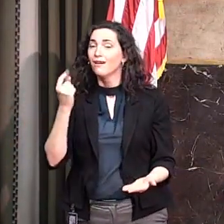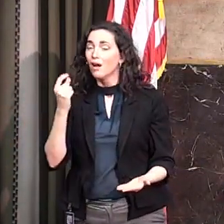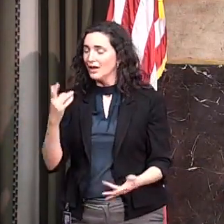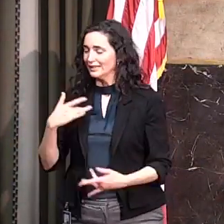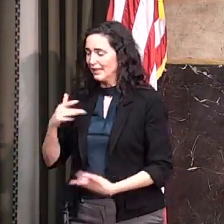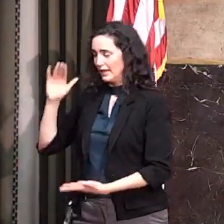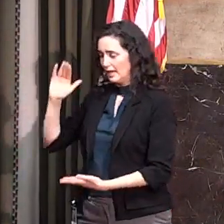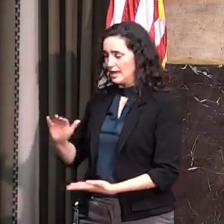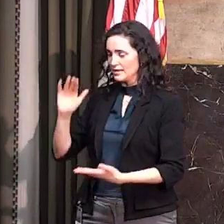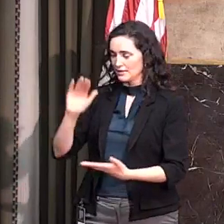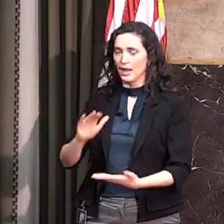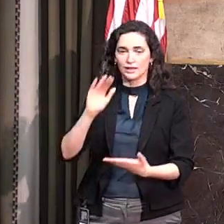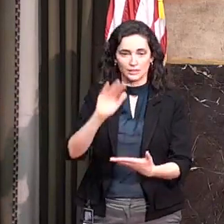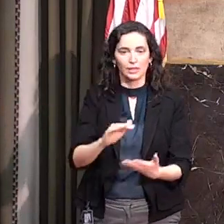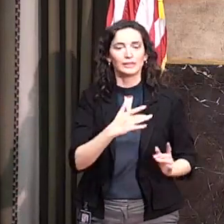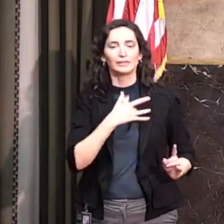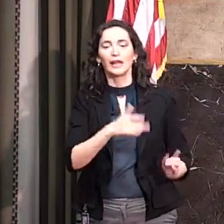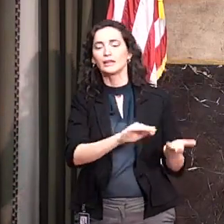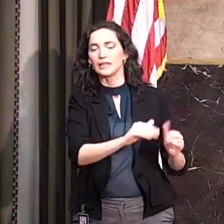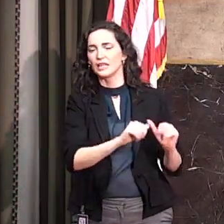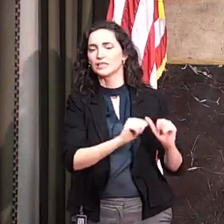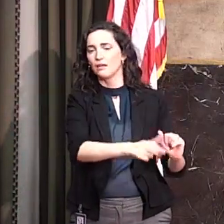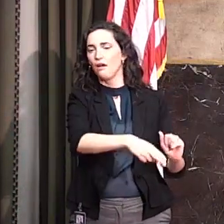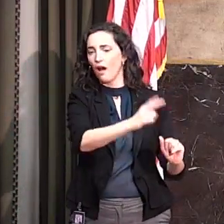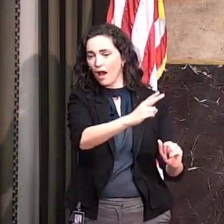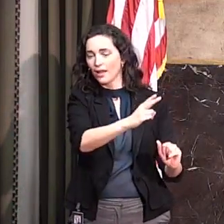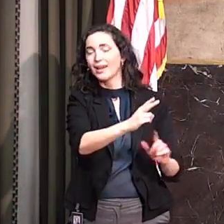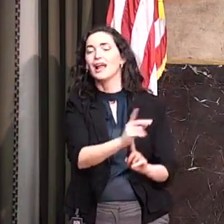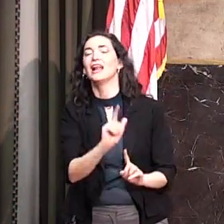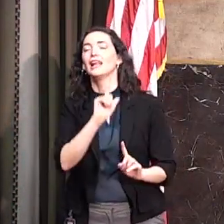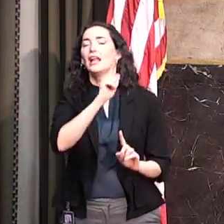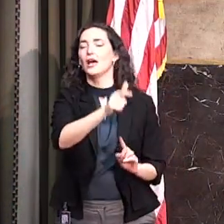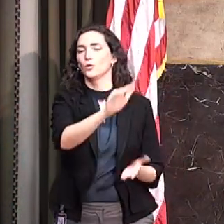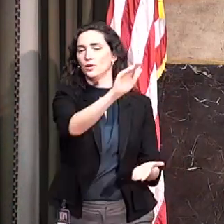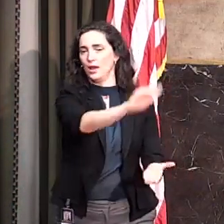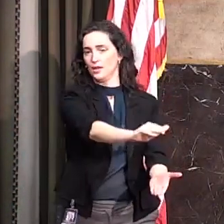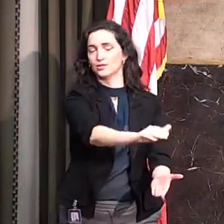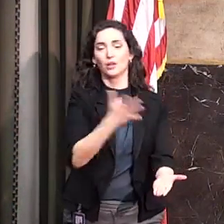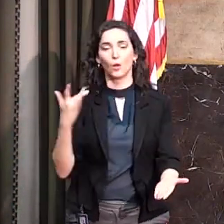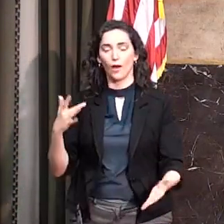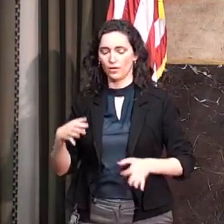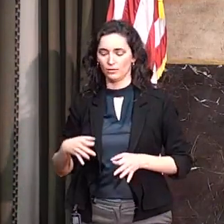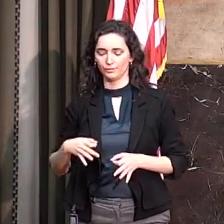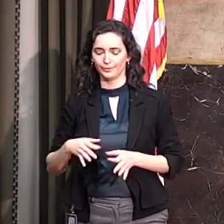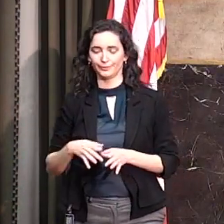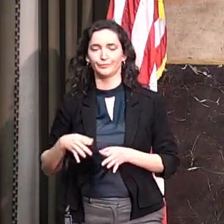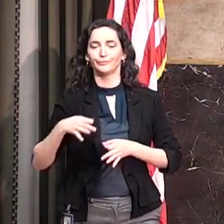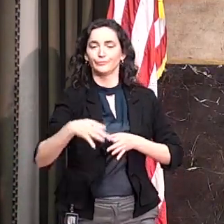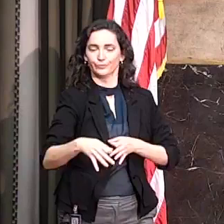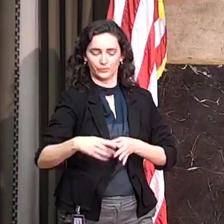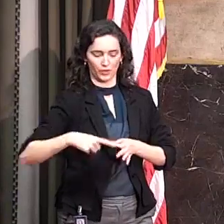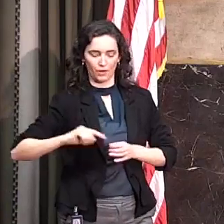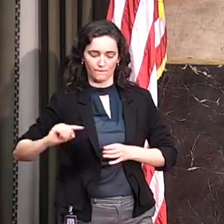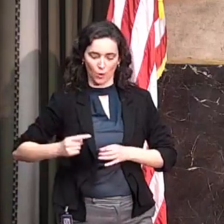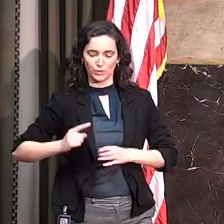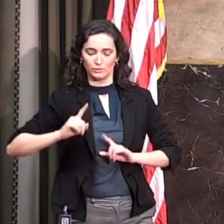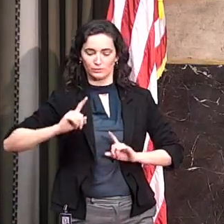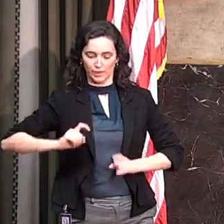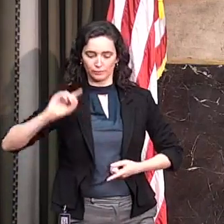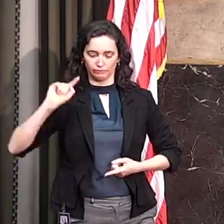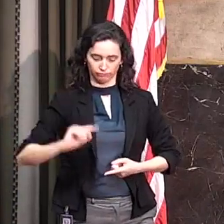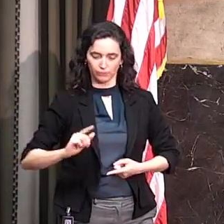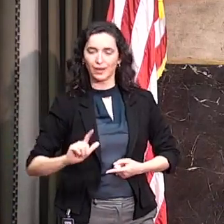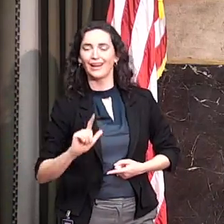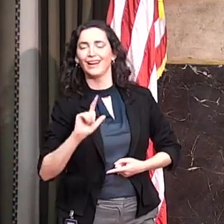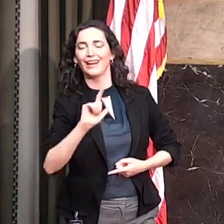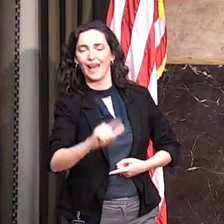really respond is the death number, because deaths are what's known as a lagging indicator.